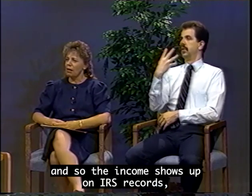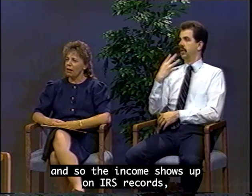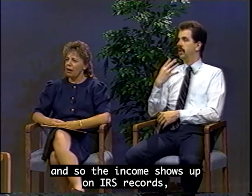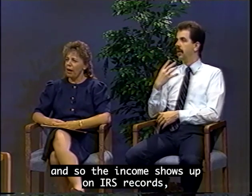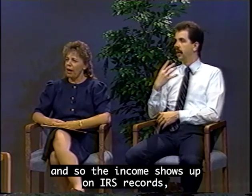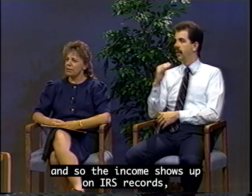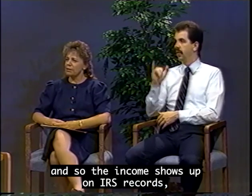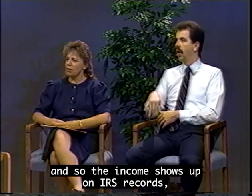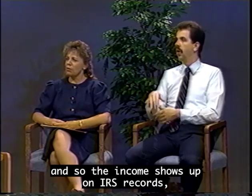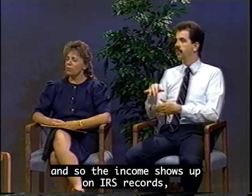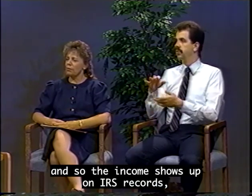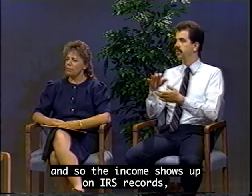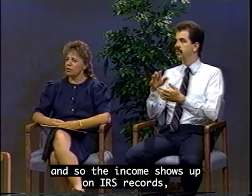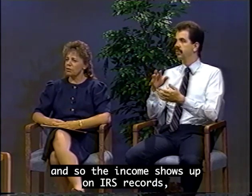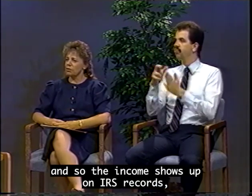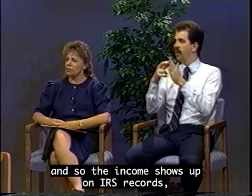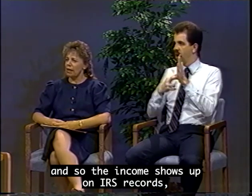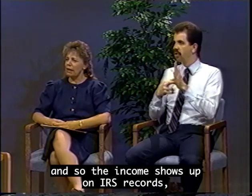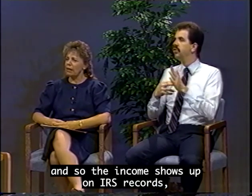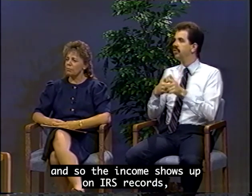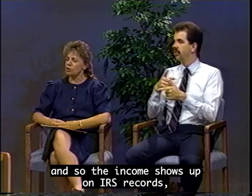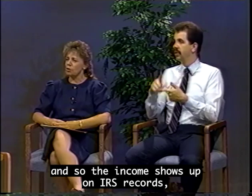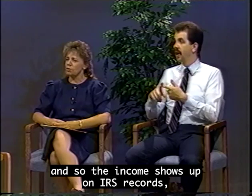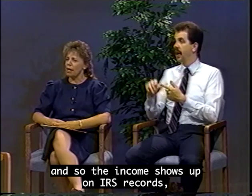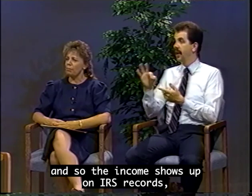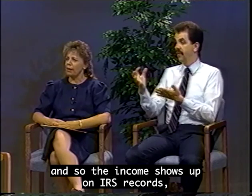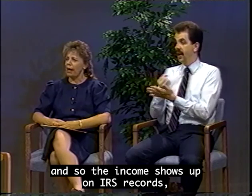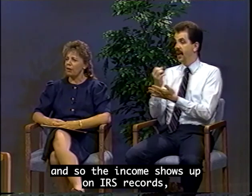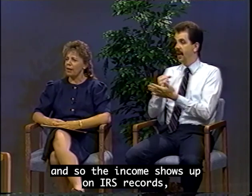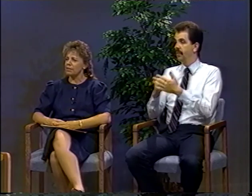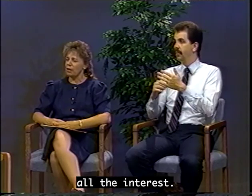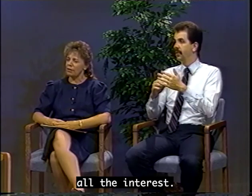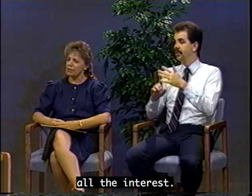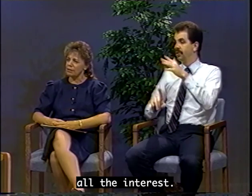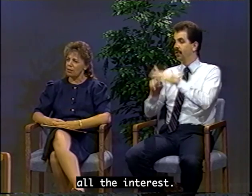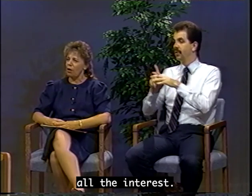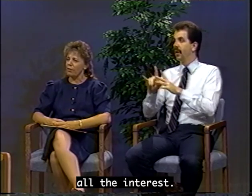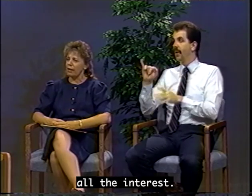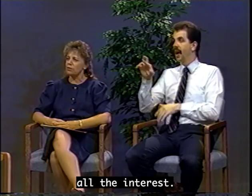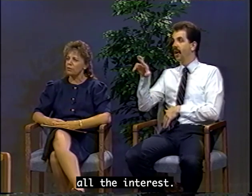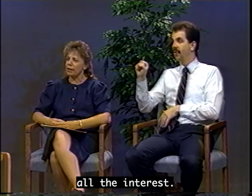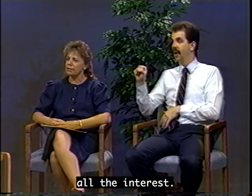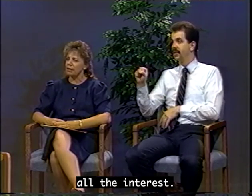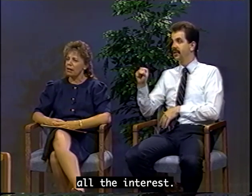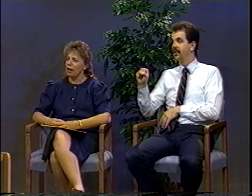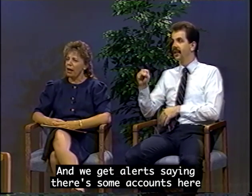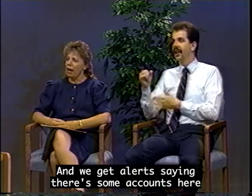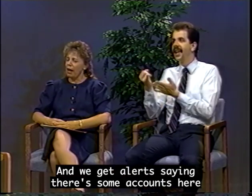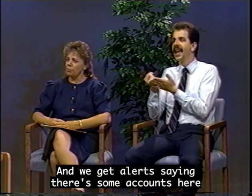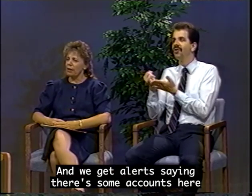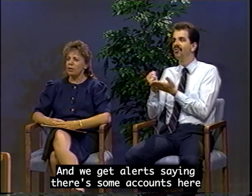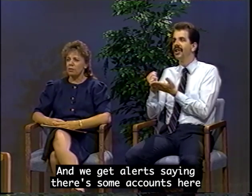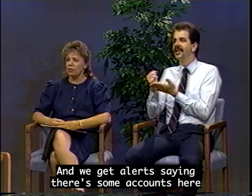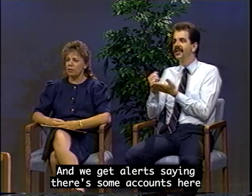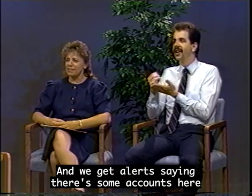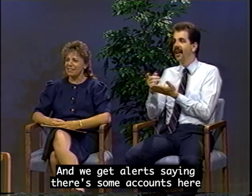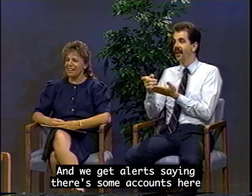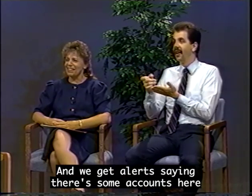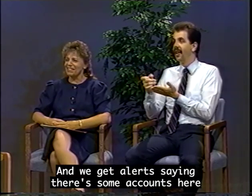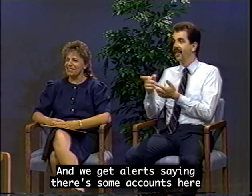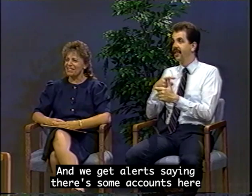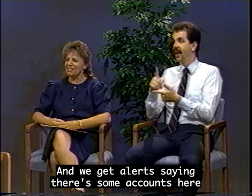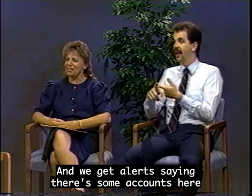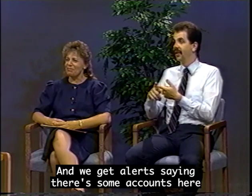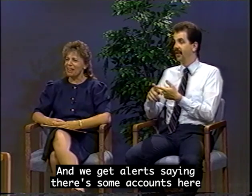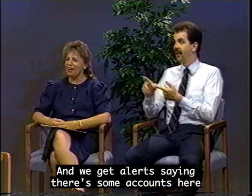records. And so if the income shows up on IRS records, all the interest, and we get alerts